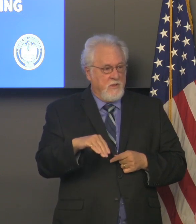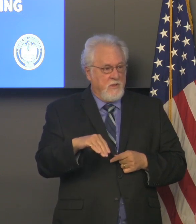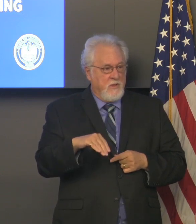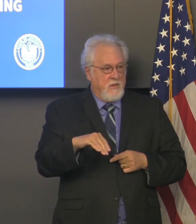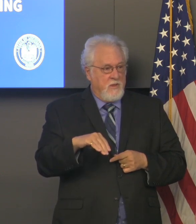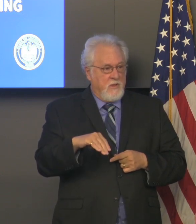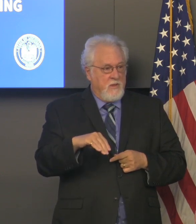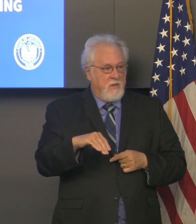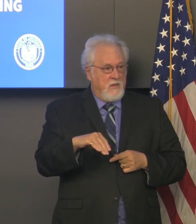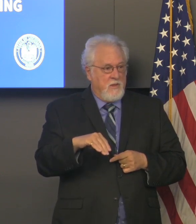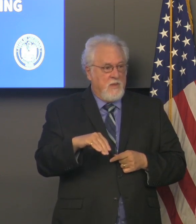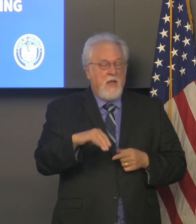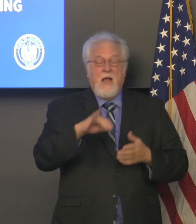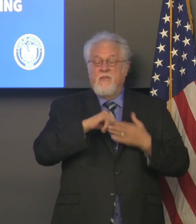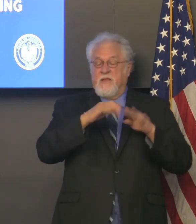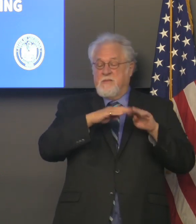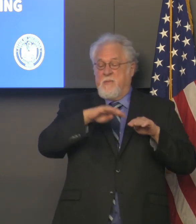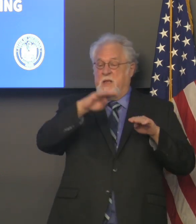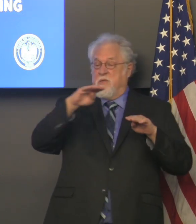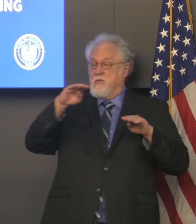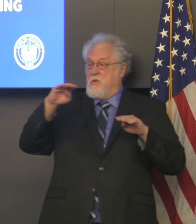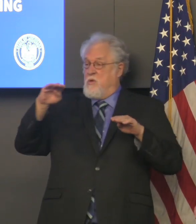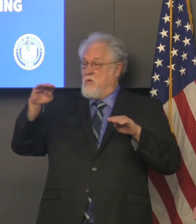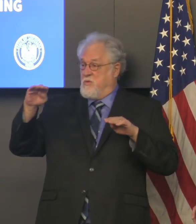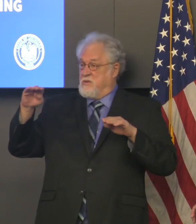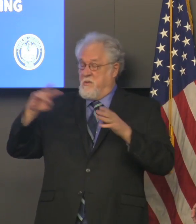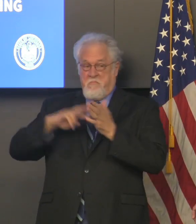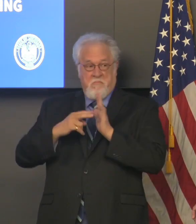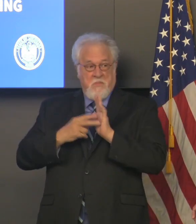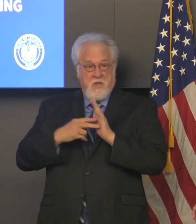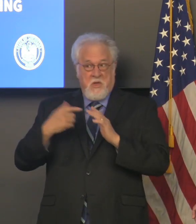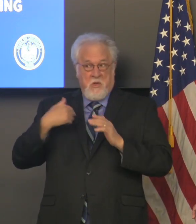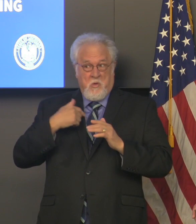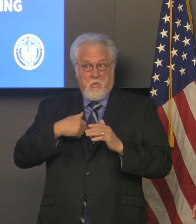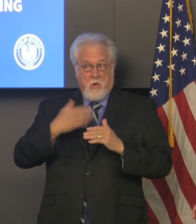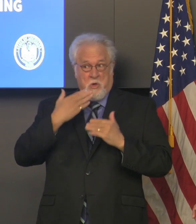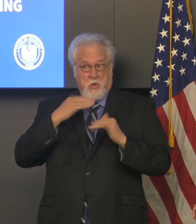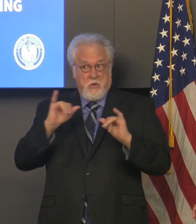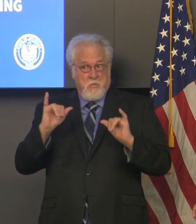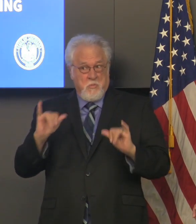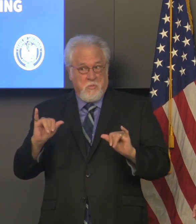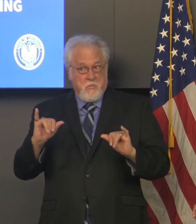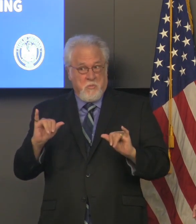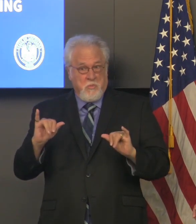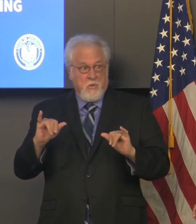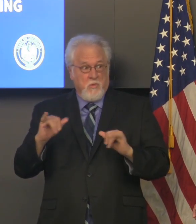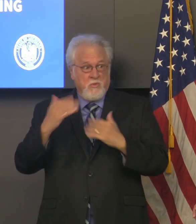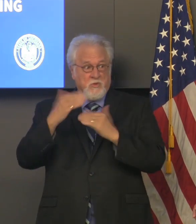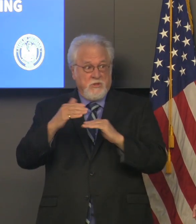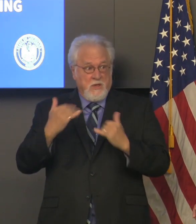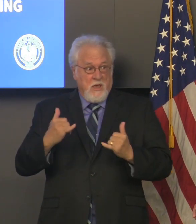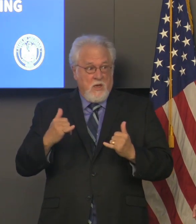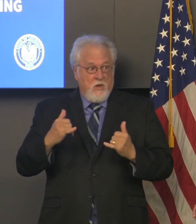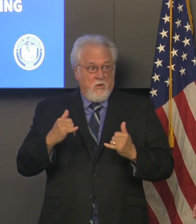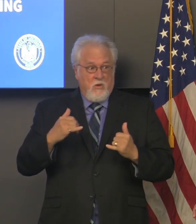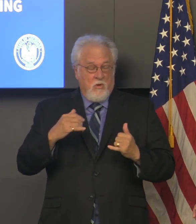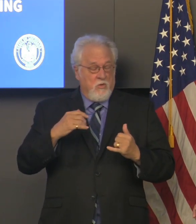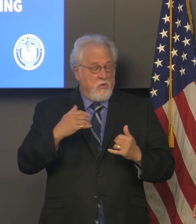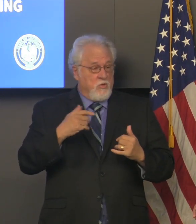if this plateau continues to play out. Do you think that means we're good at the current level of restrictions we have for now? I know you have a